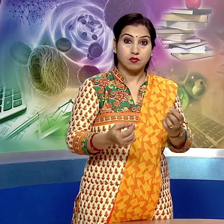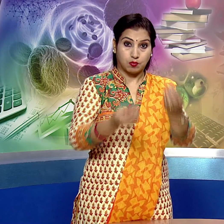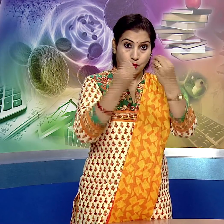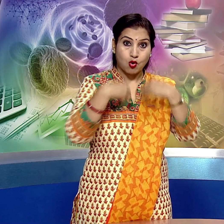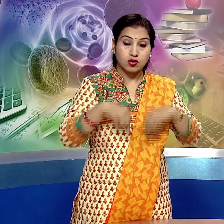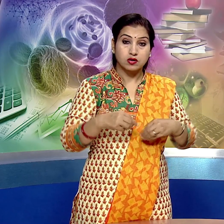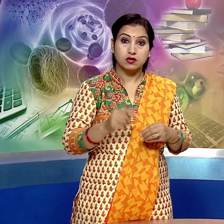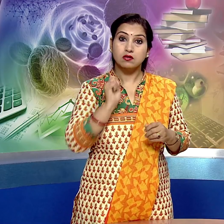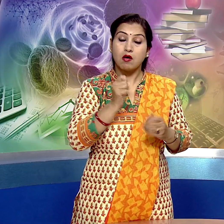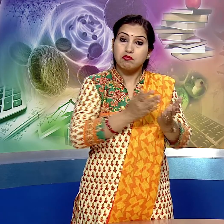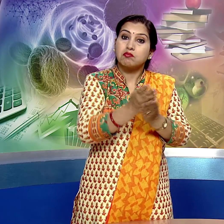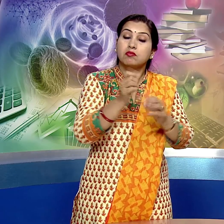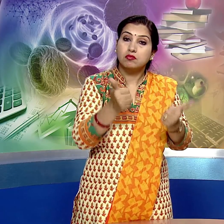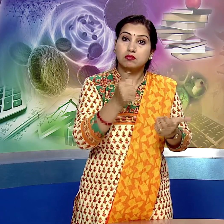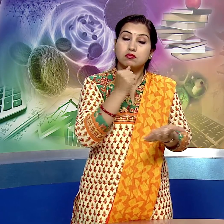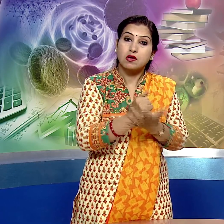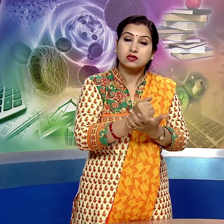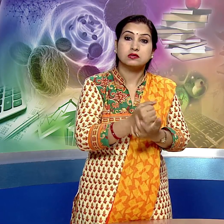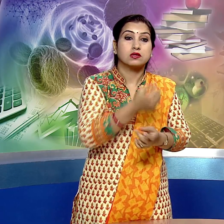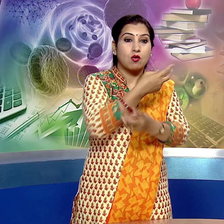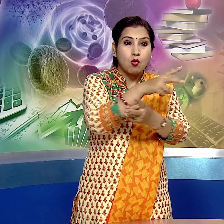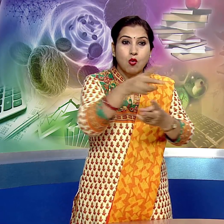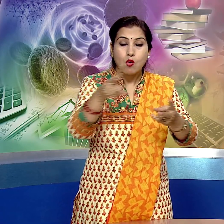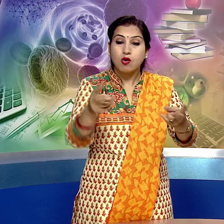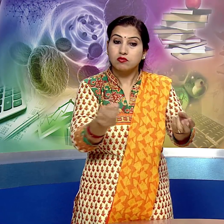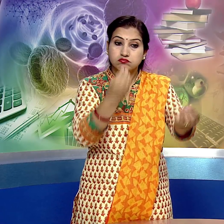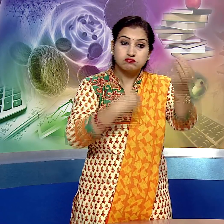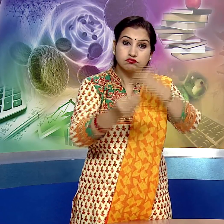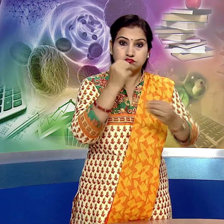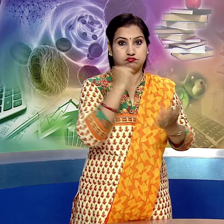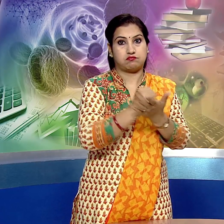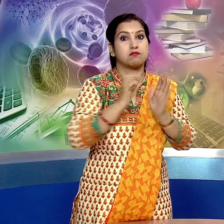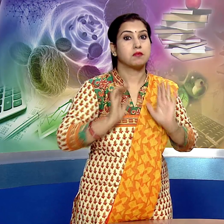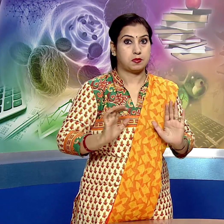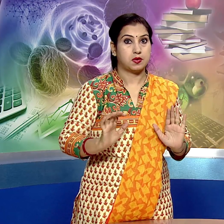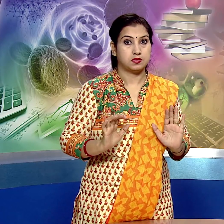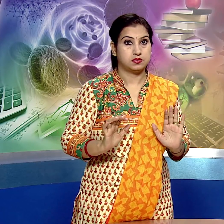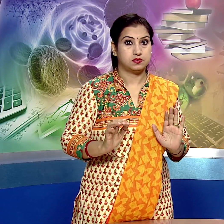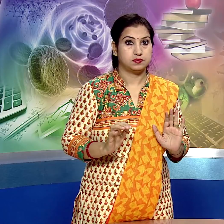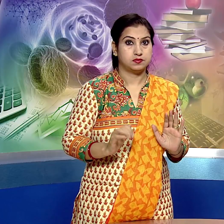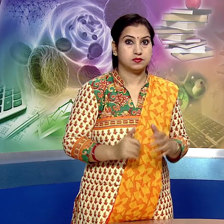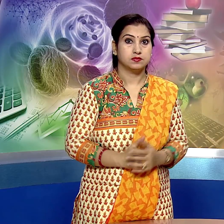For proper nutrition, we must get all nutrients: